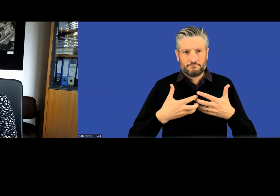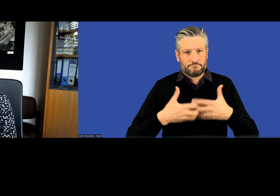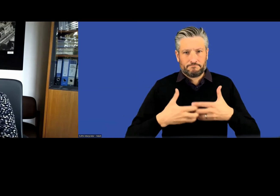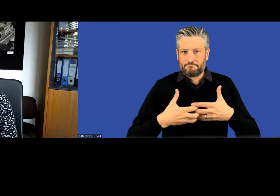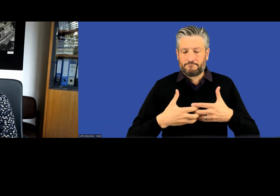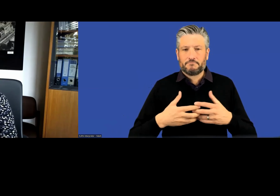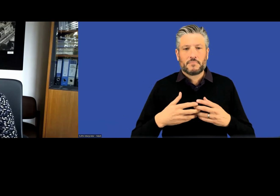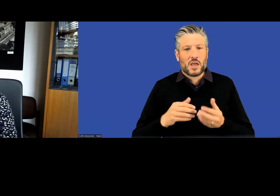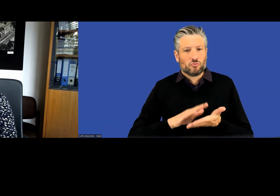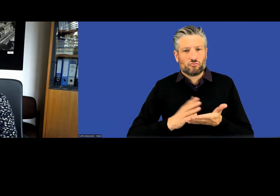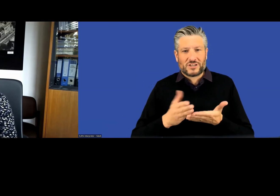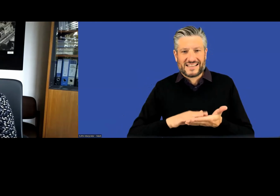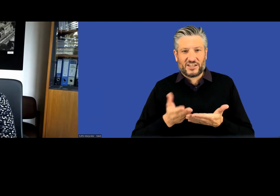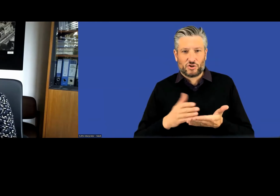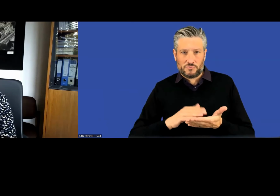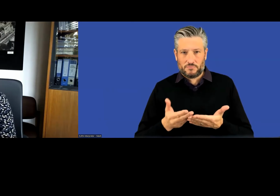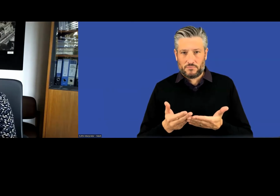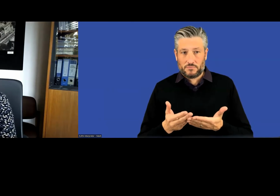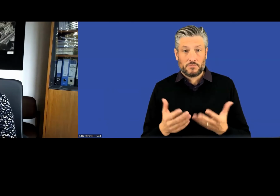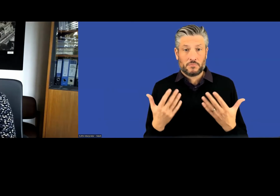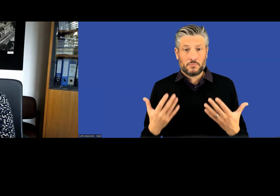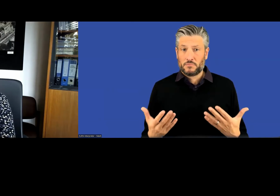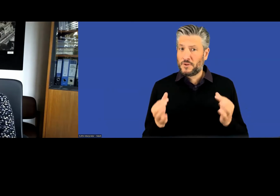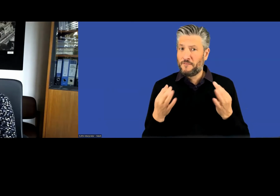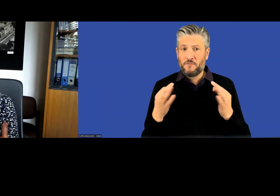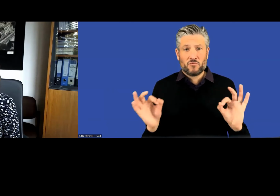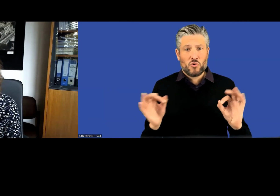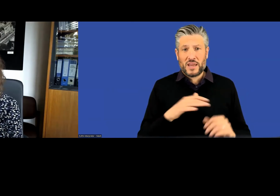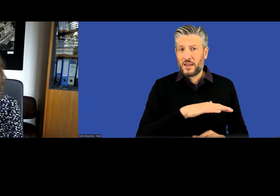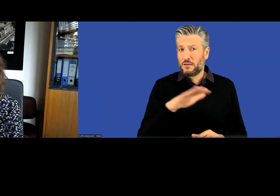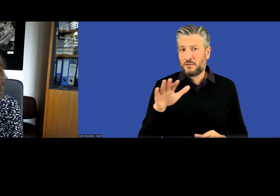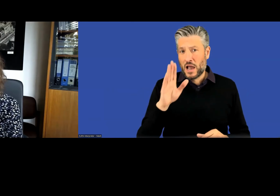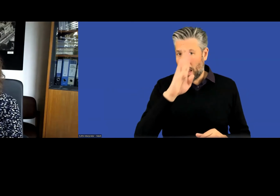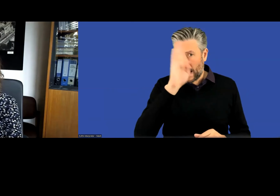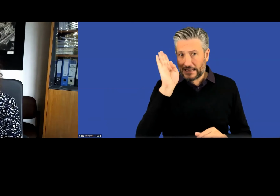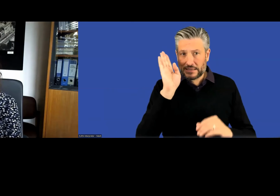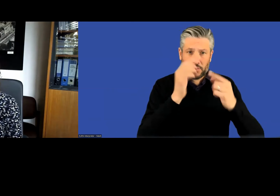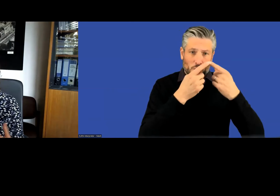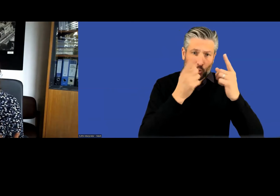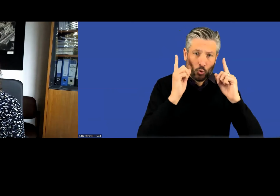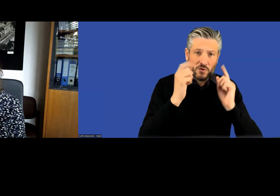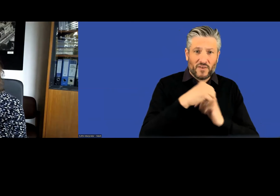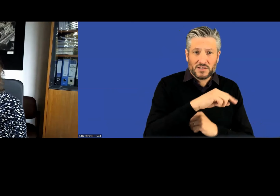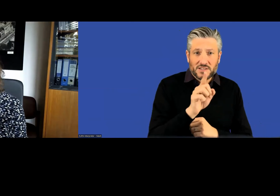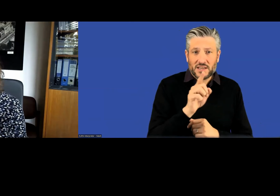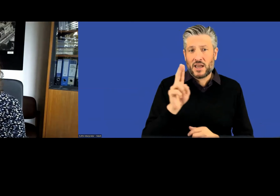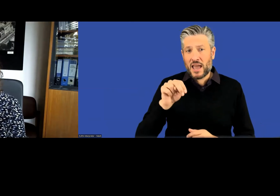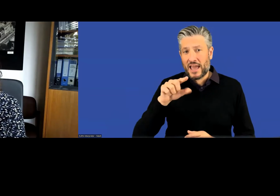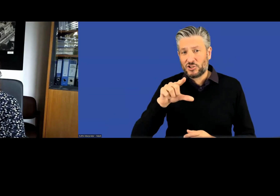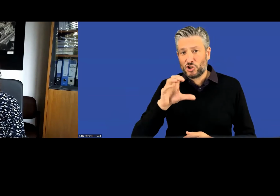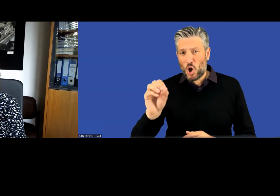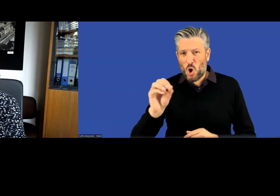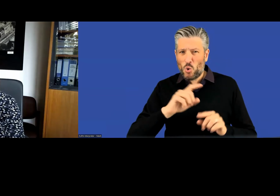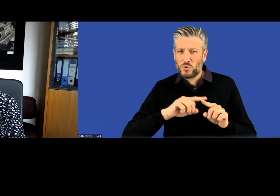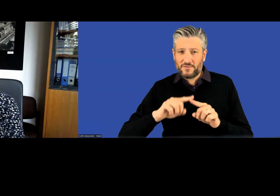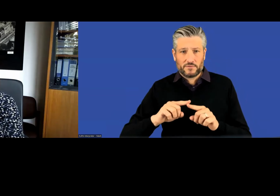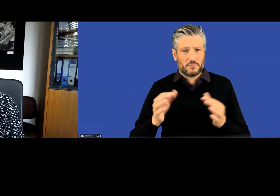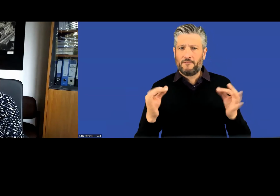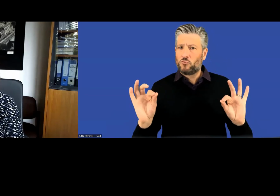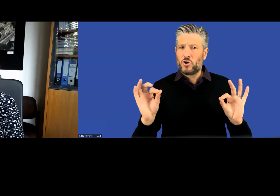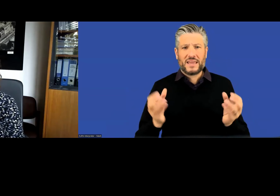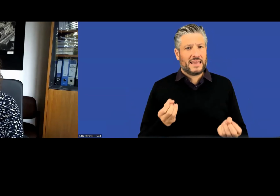others, is free to academia, SMOs, NGOs, as well as public sector bodies, along with other types